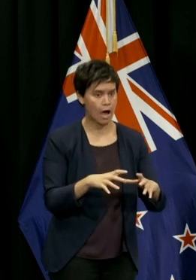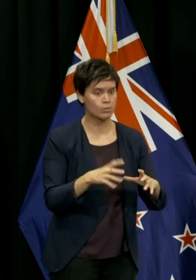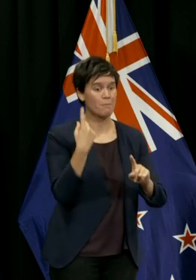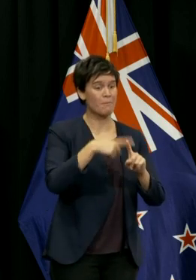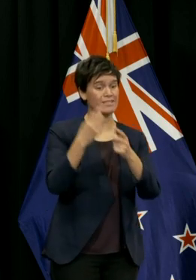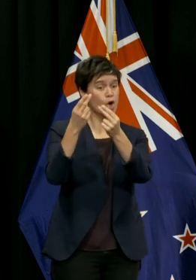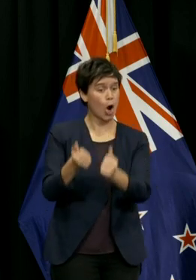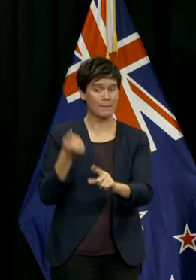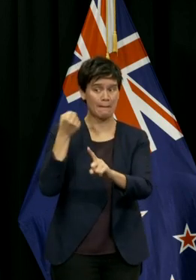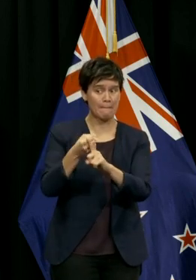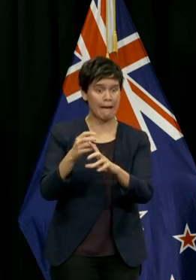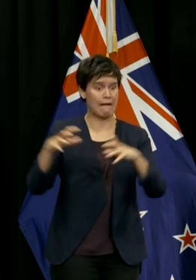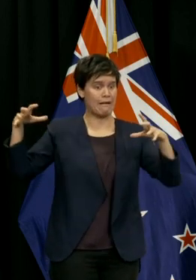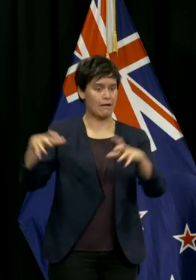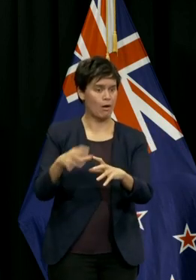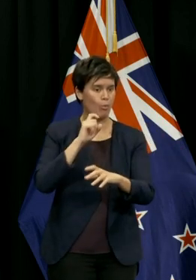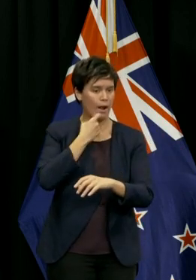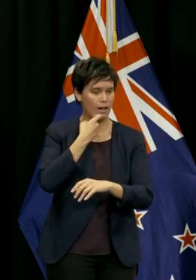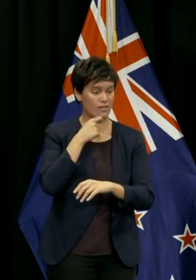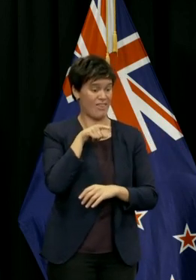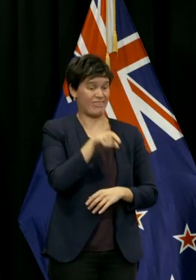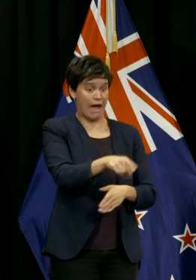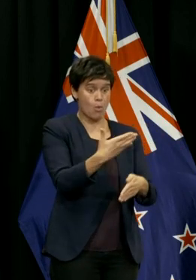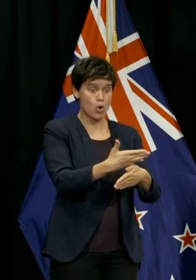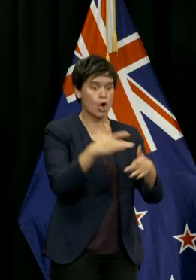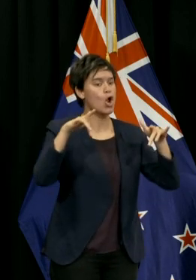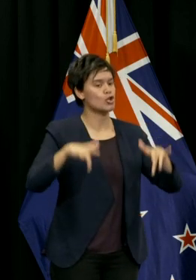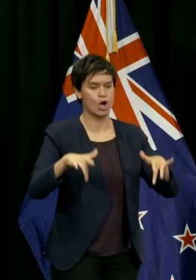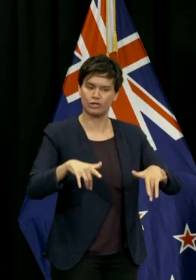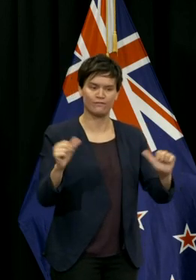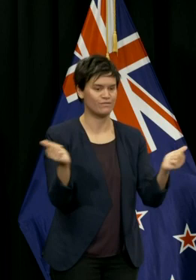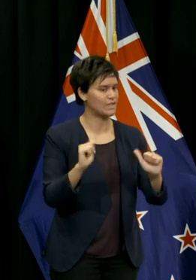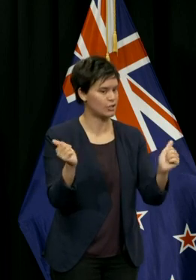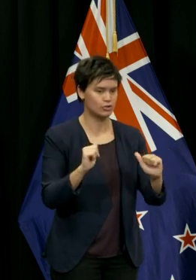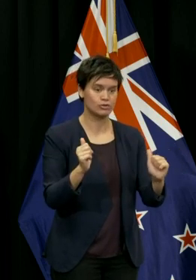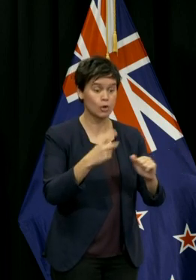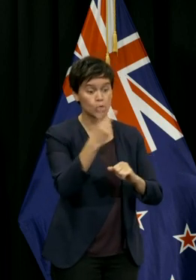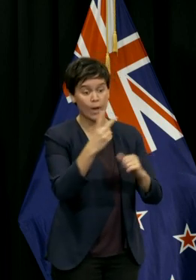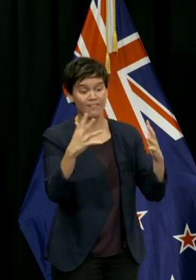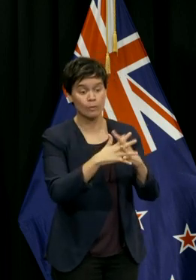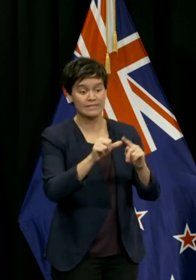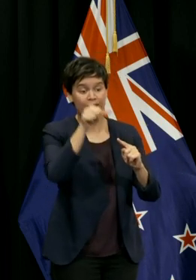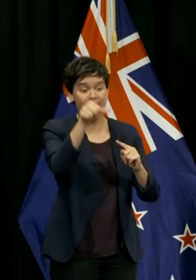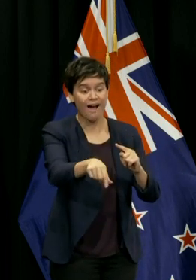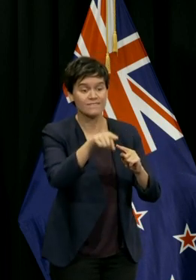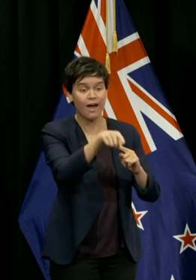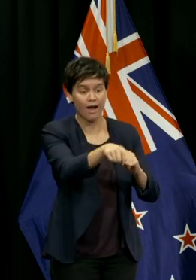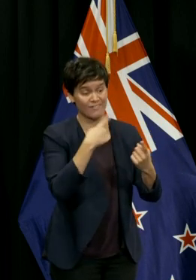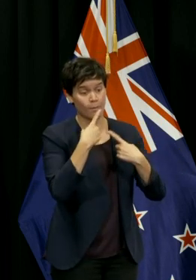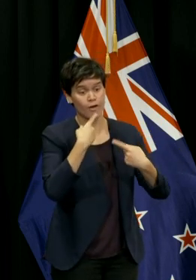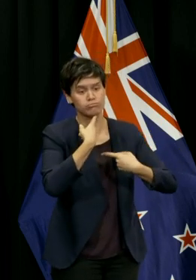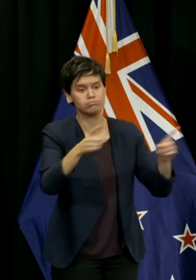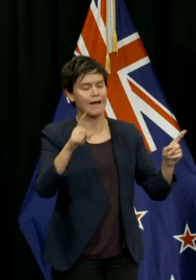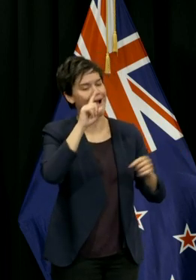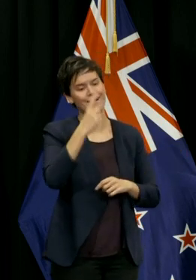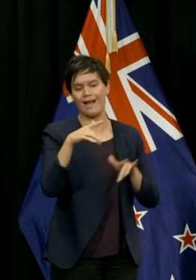So that's a piece of work that's really effectively only just begun, so we aren't in a position to be able to give details on it, but I certainly recognise that